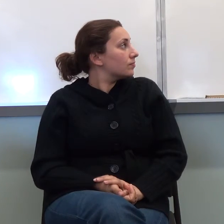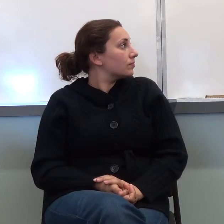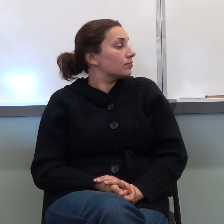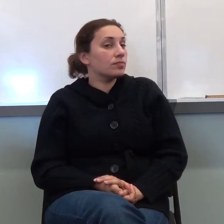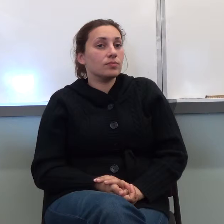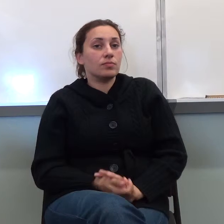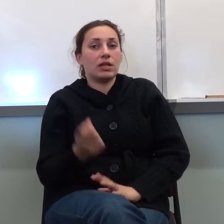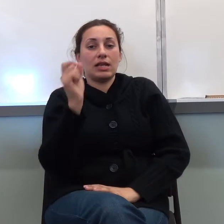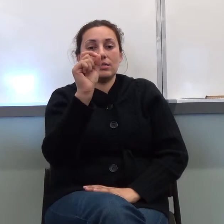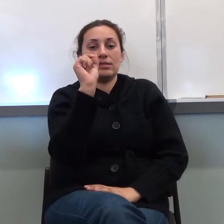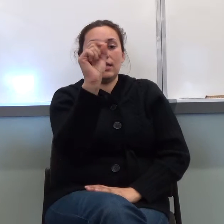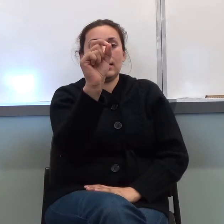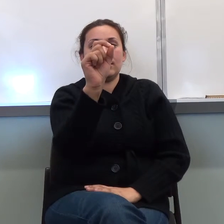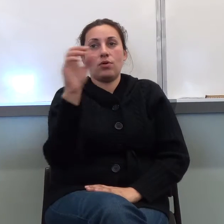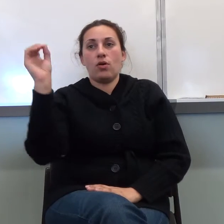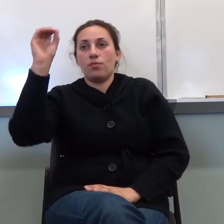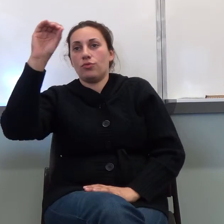Decimal and percent.